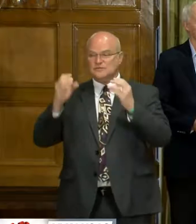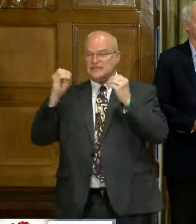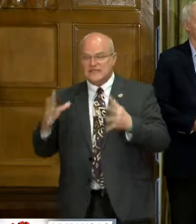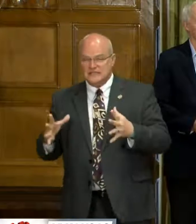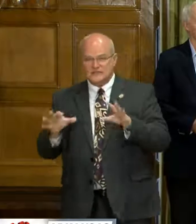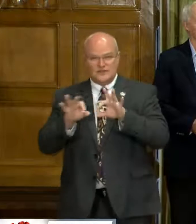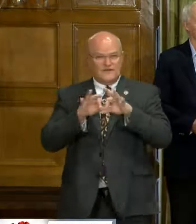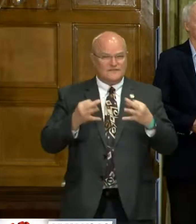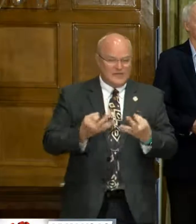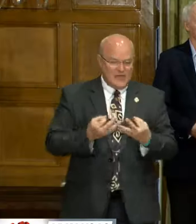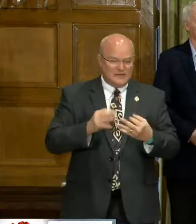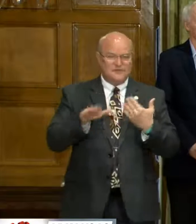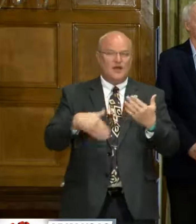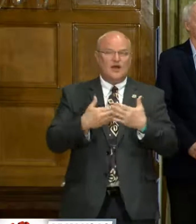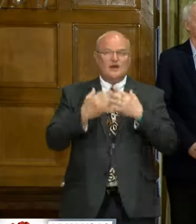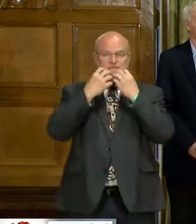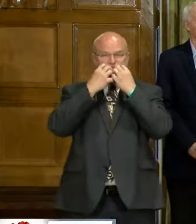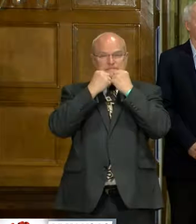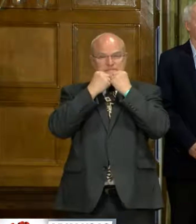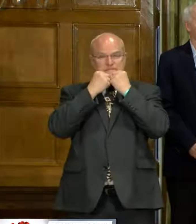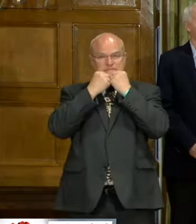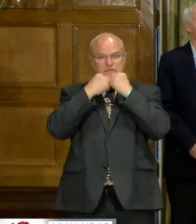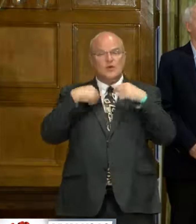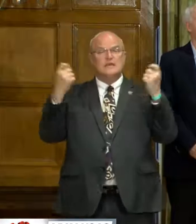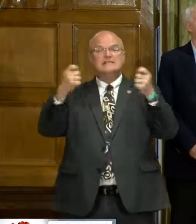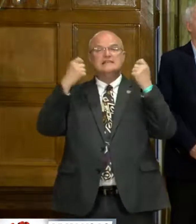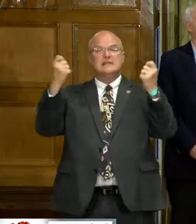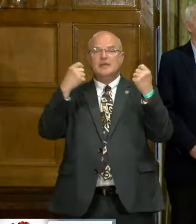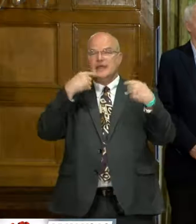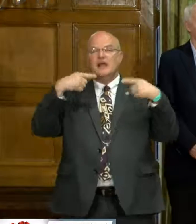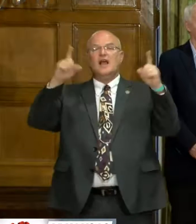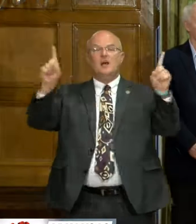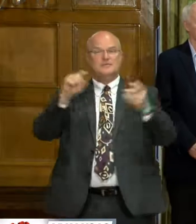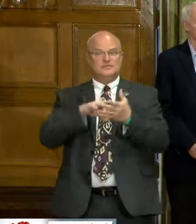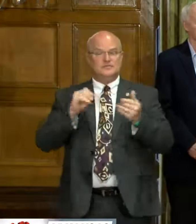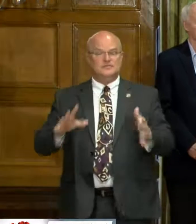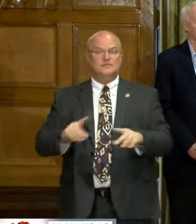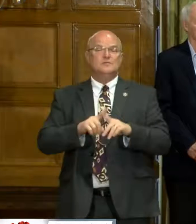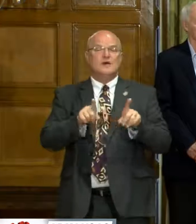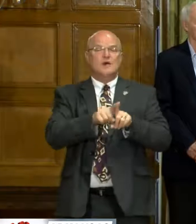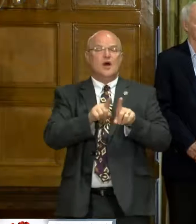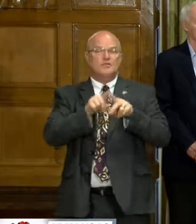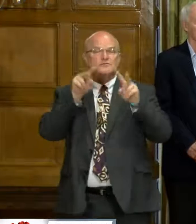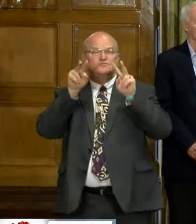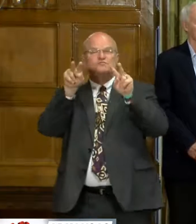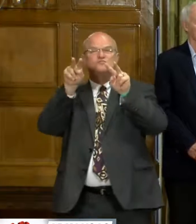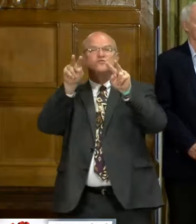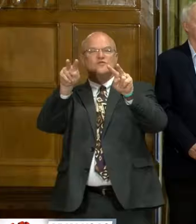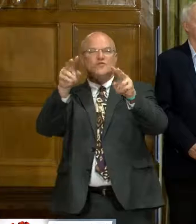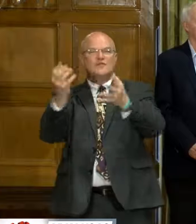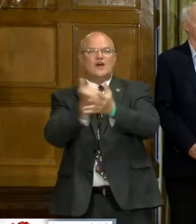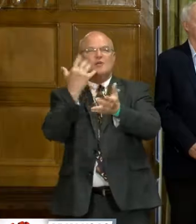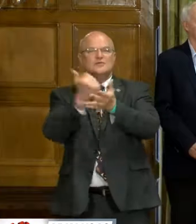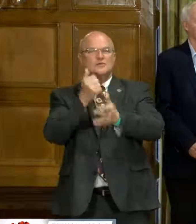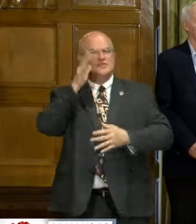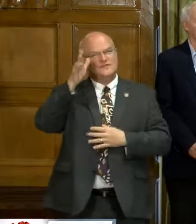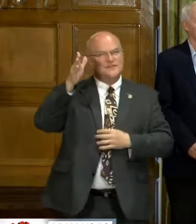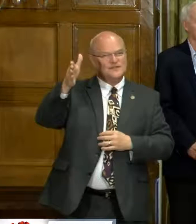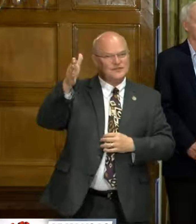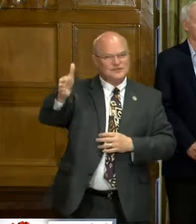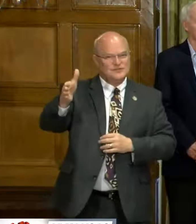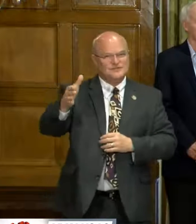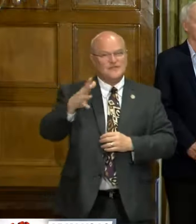by families. We celebrate the accomplishments of these students, but we also look forward to their opportunities in the